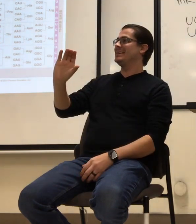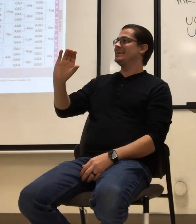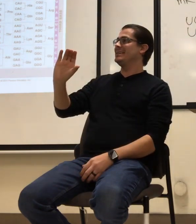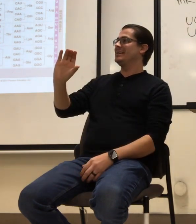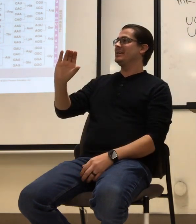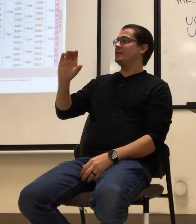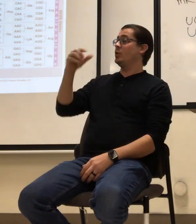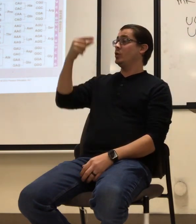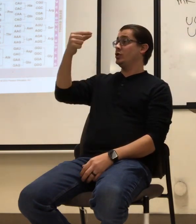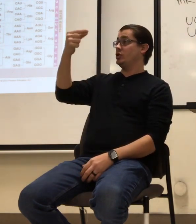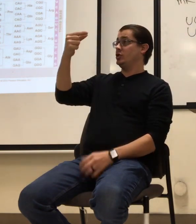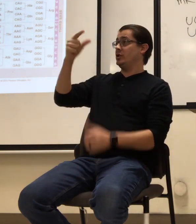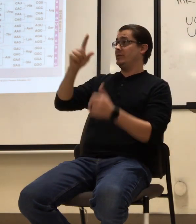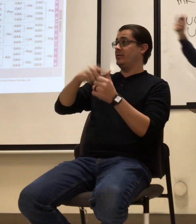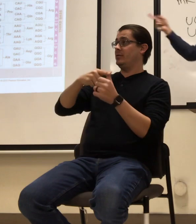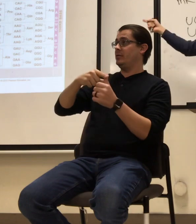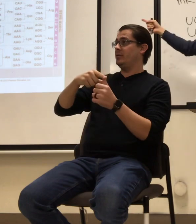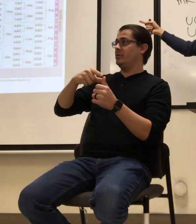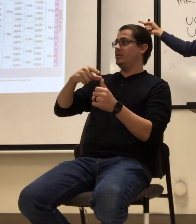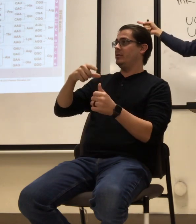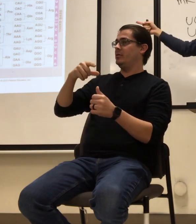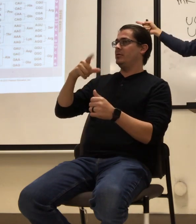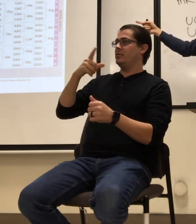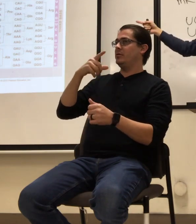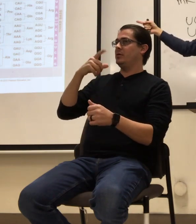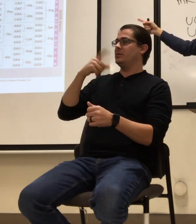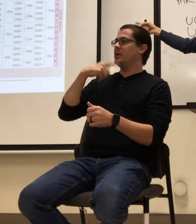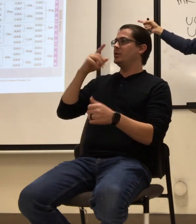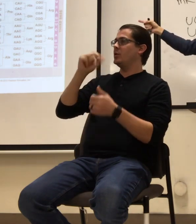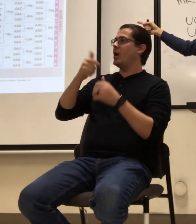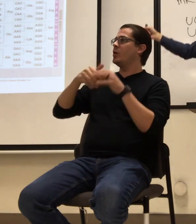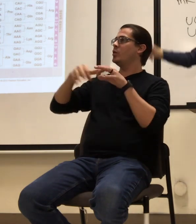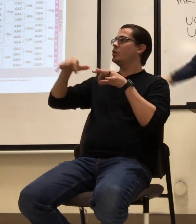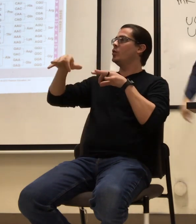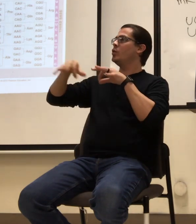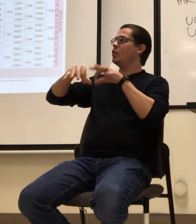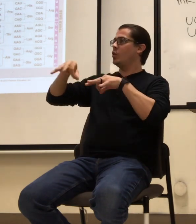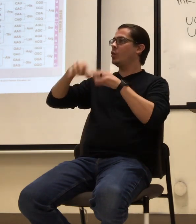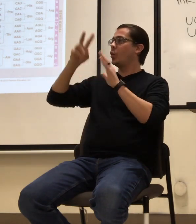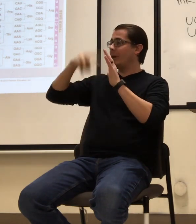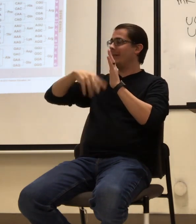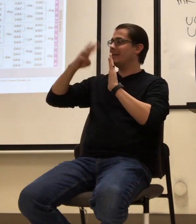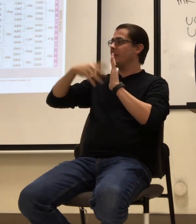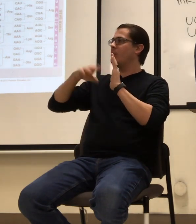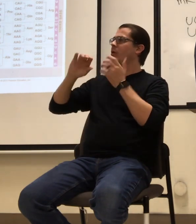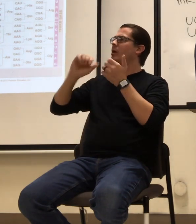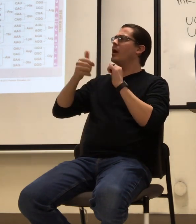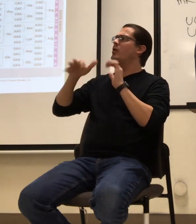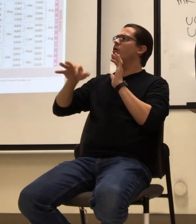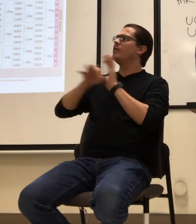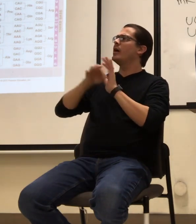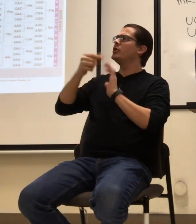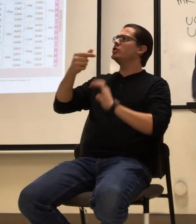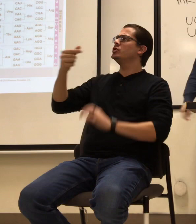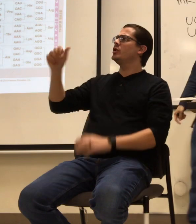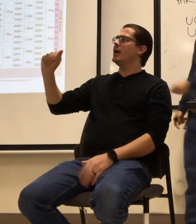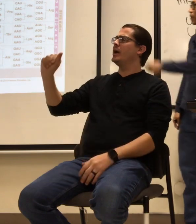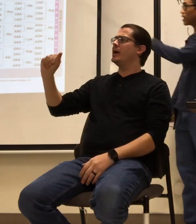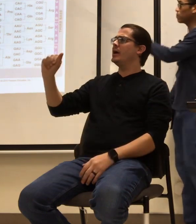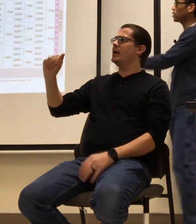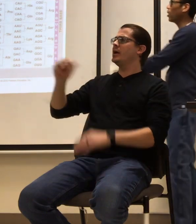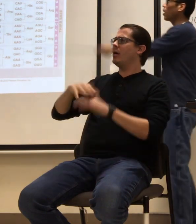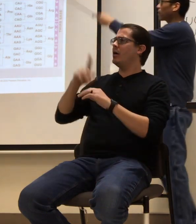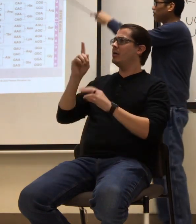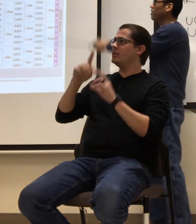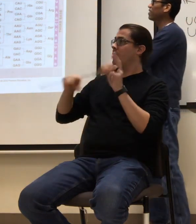Well, G is first. I'm just telling you how to read the table. Let's just read the table. How do you find GGA out here? Well, you could just kind